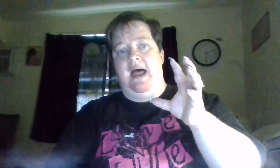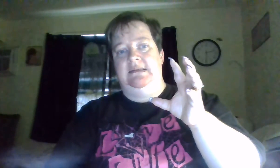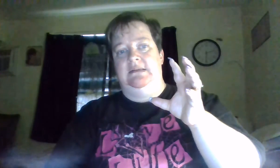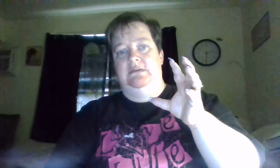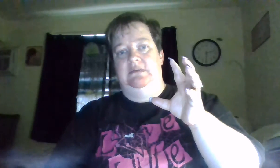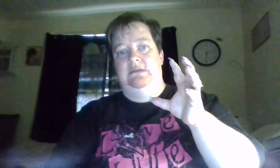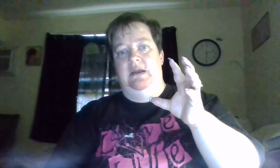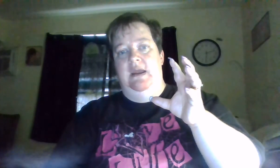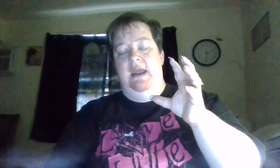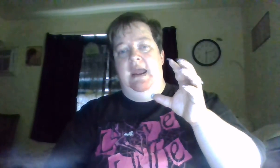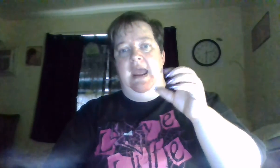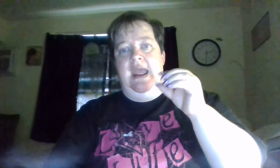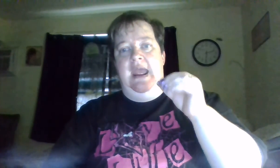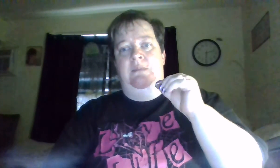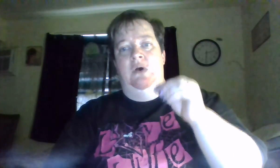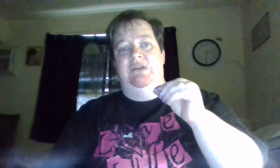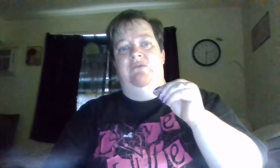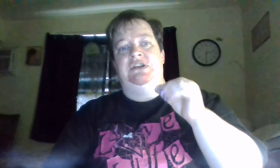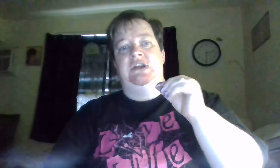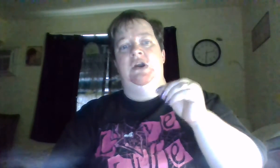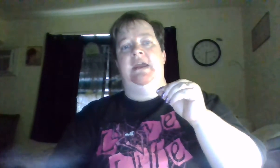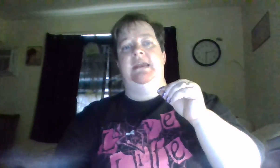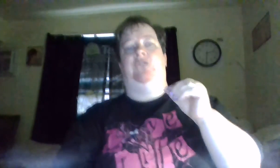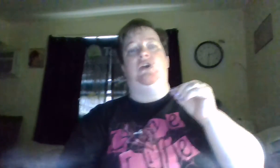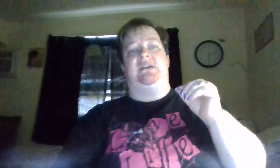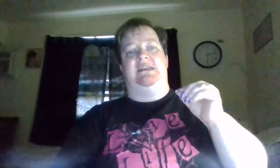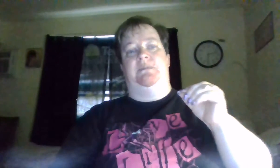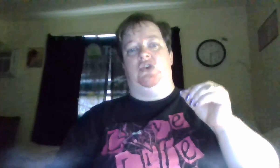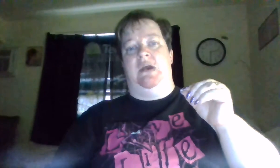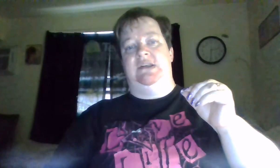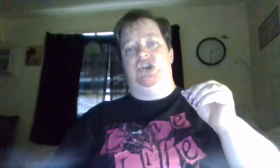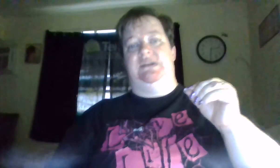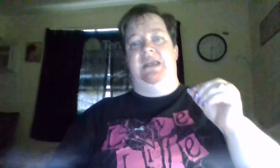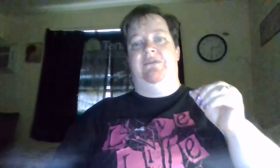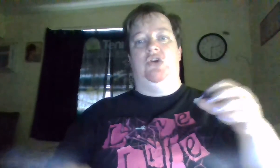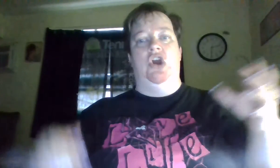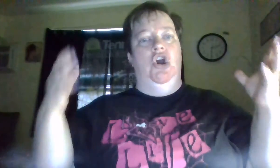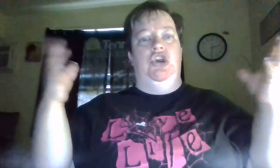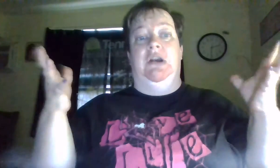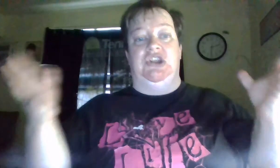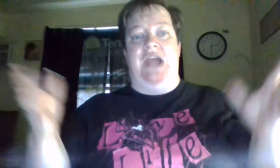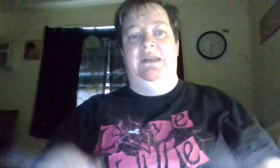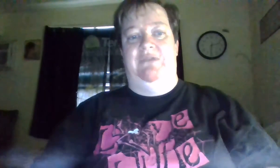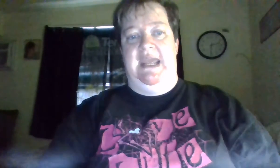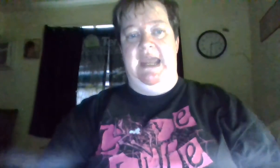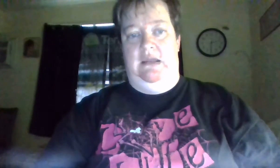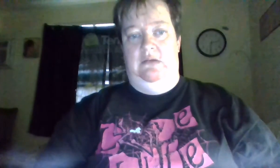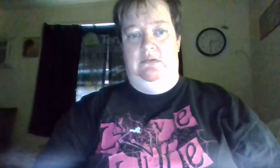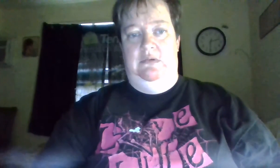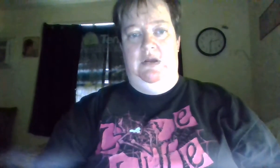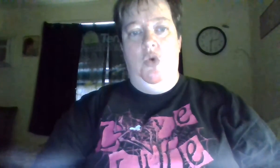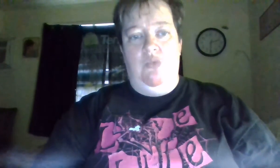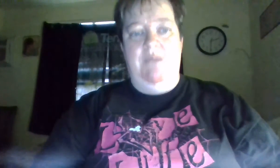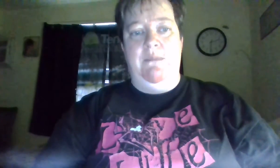eyes. And most of all, to know that if you've accepted Christ as your Savior, you're a child of the King. Remember